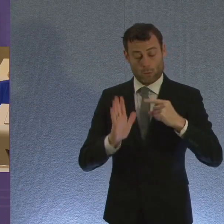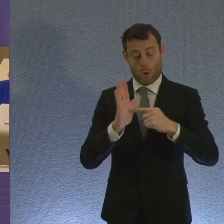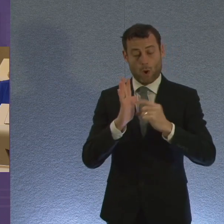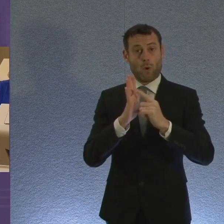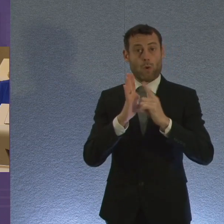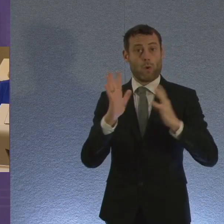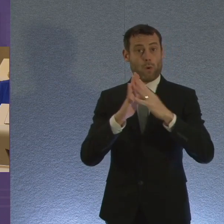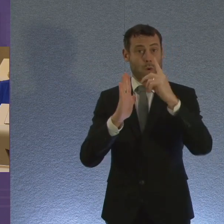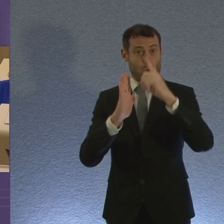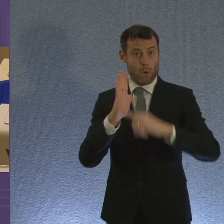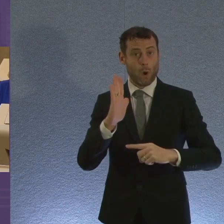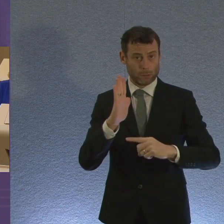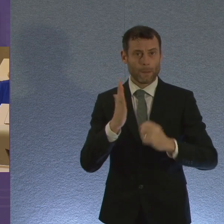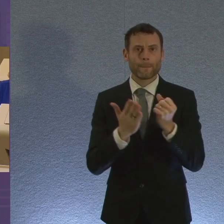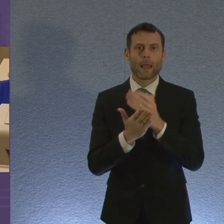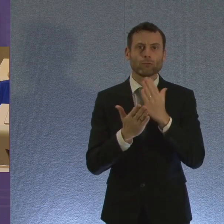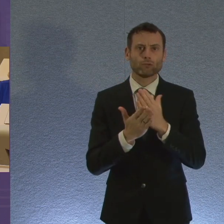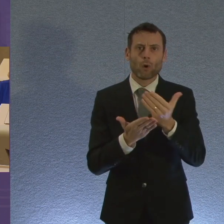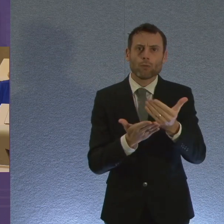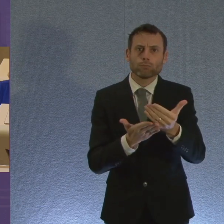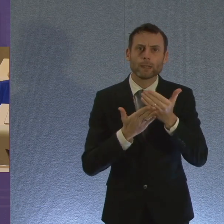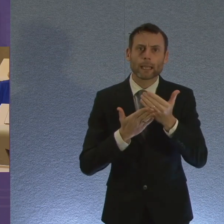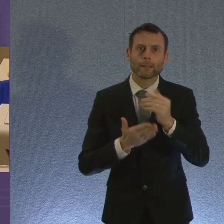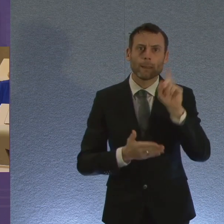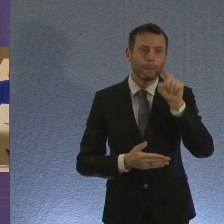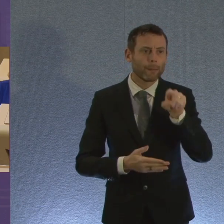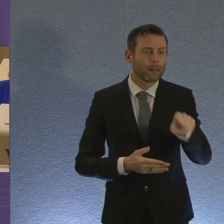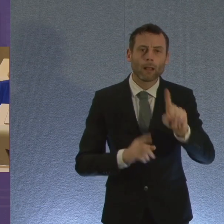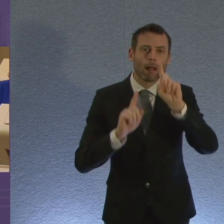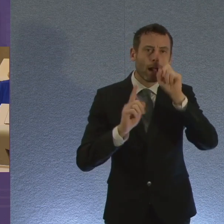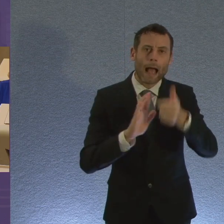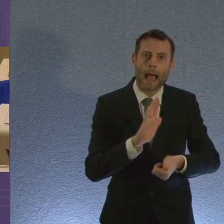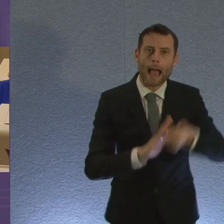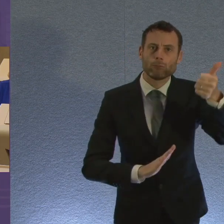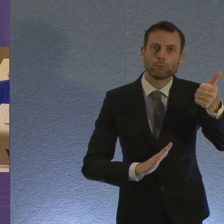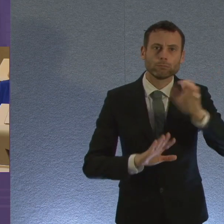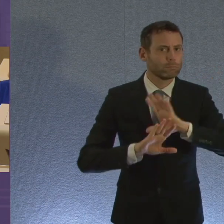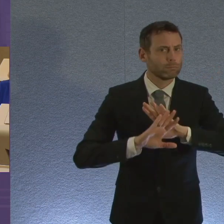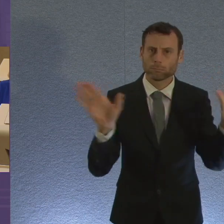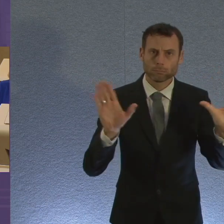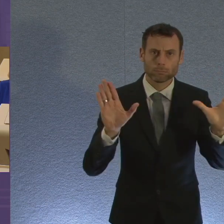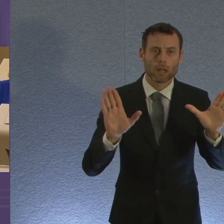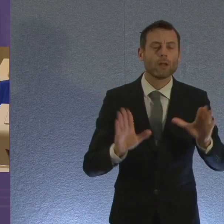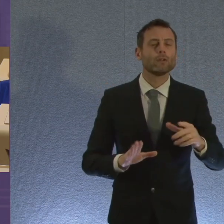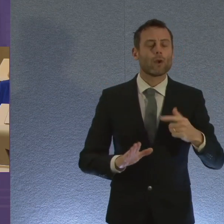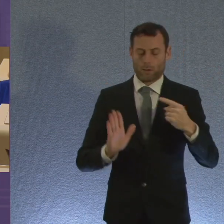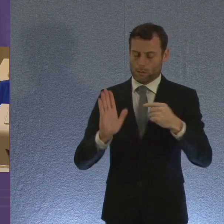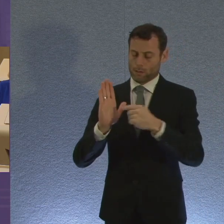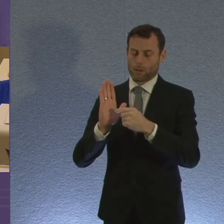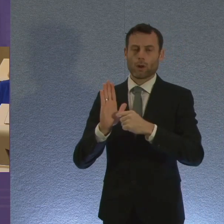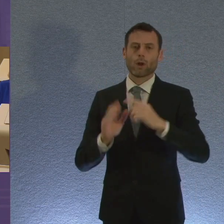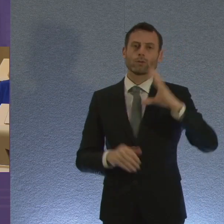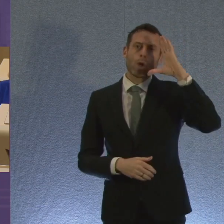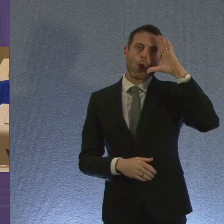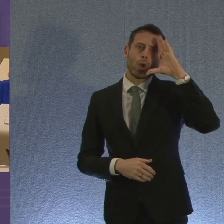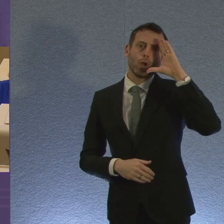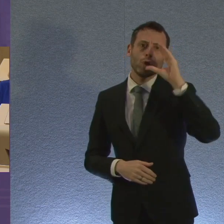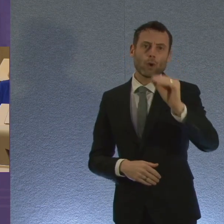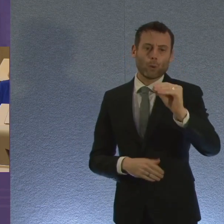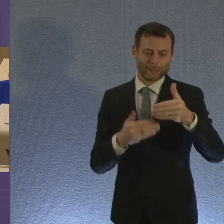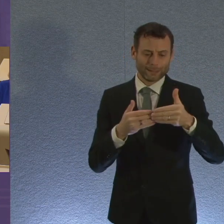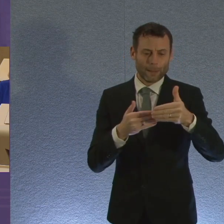bill to prevent people from being evicted from their homes by temporarily extending the notice periods for